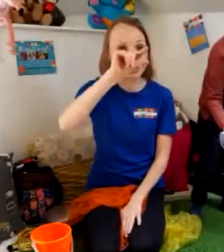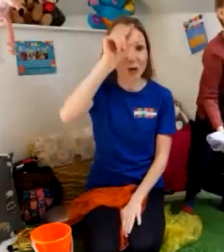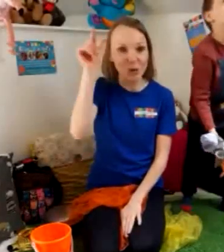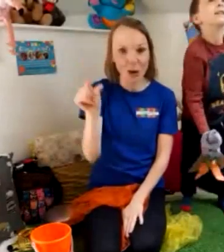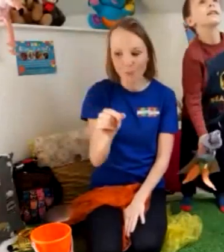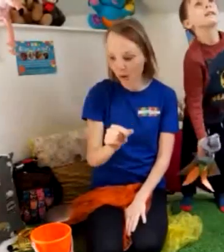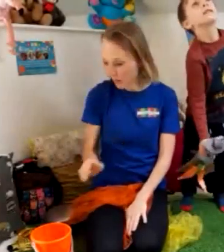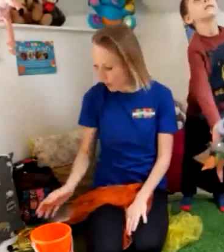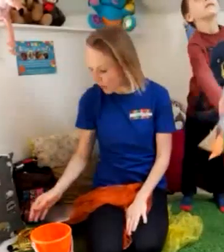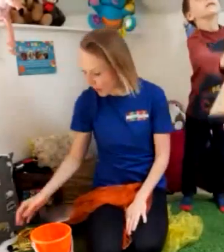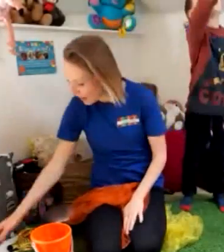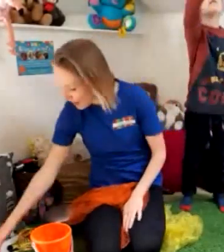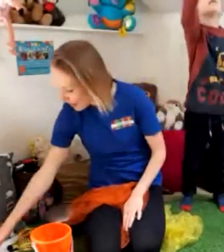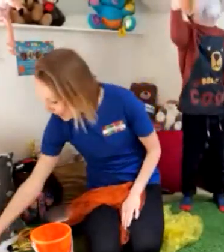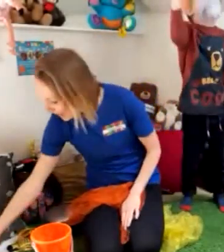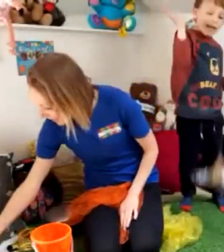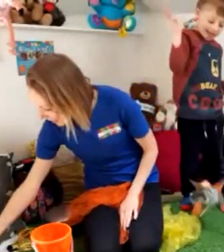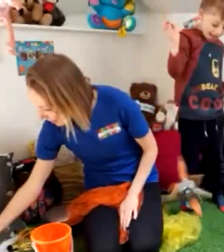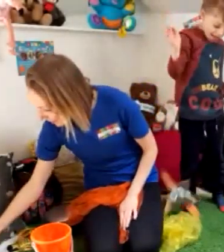the moon.